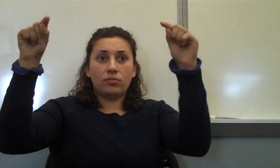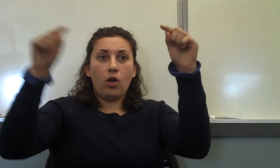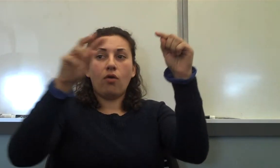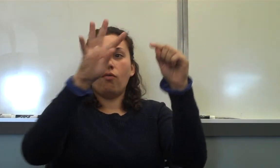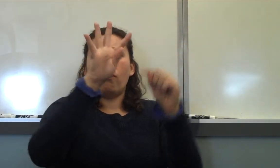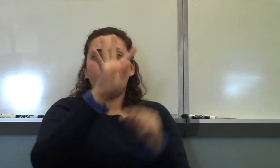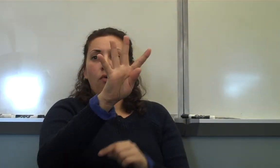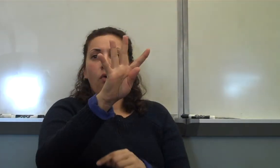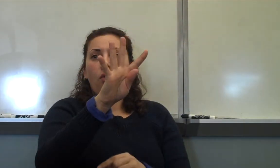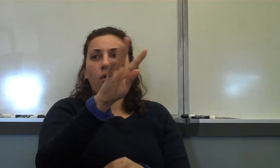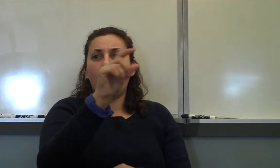4.875 feet.